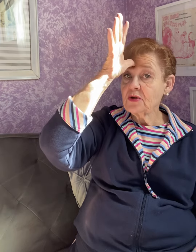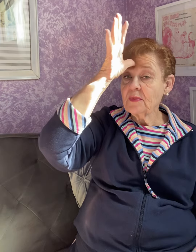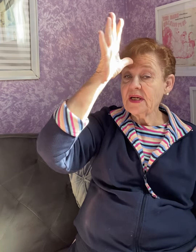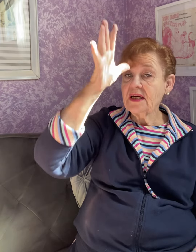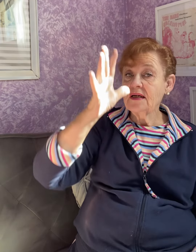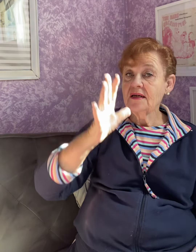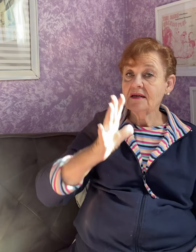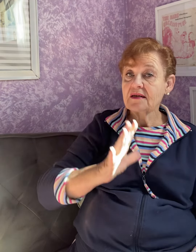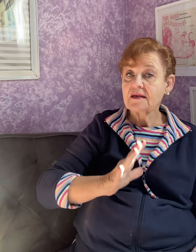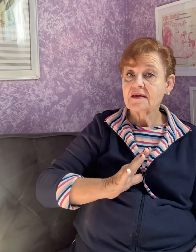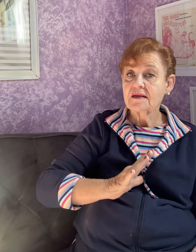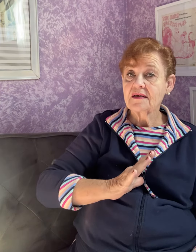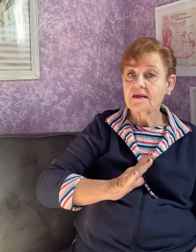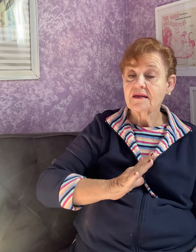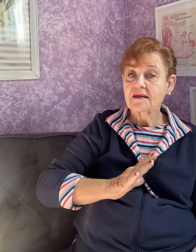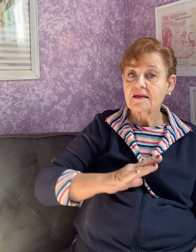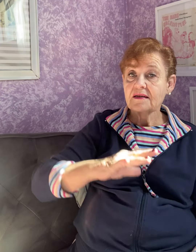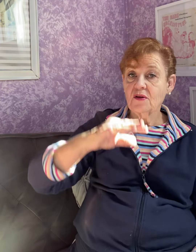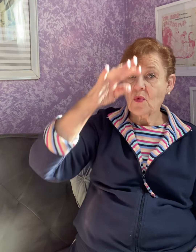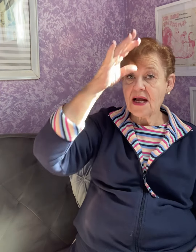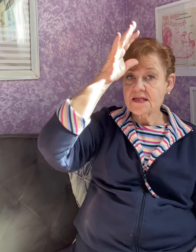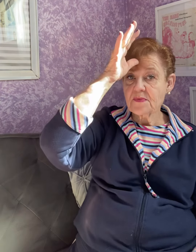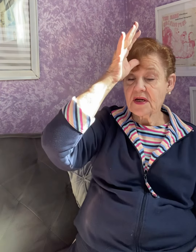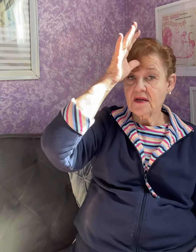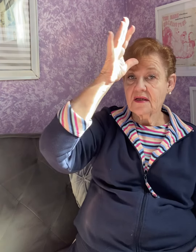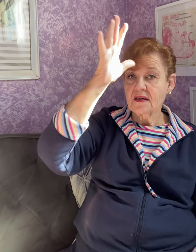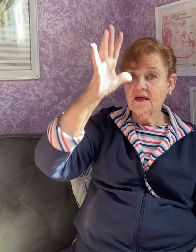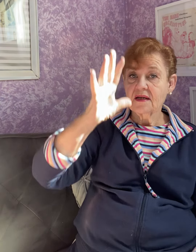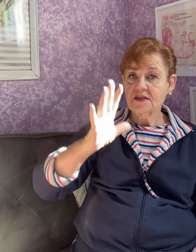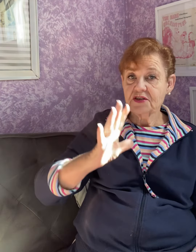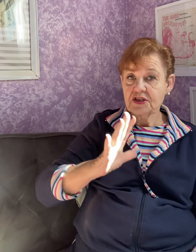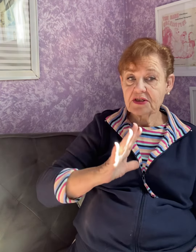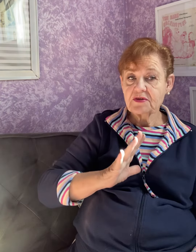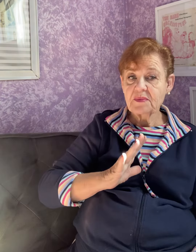gentleman, the wise men, gentleman,